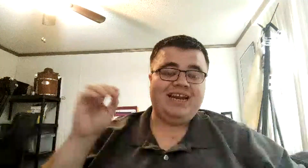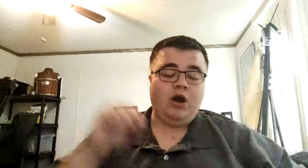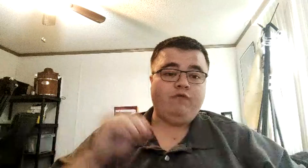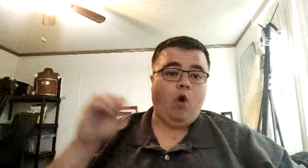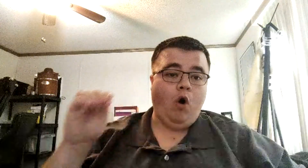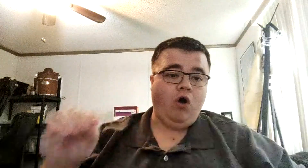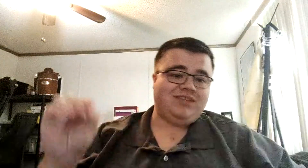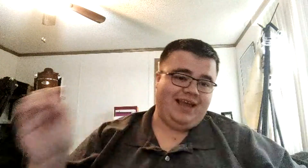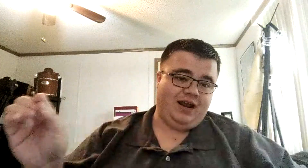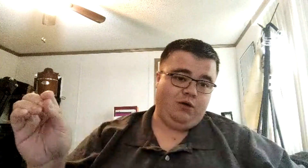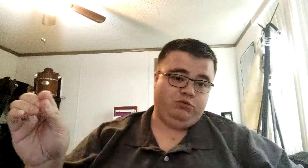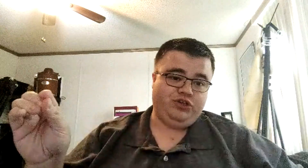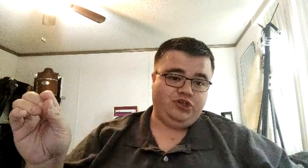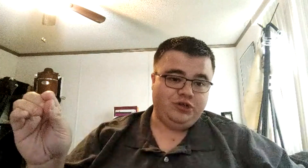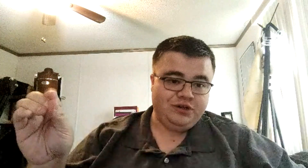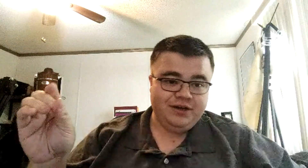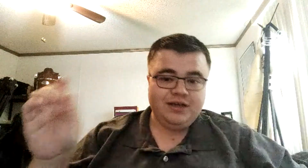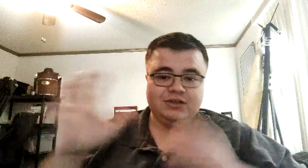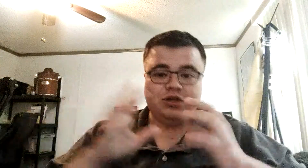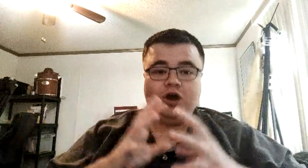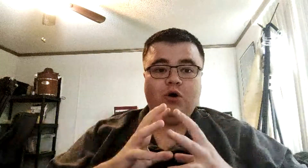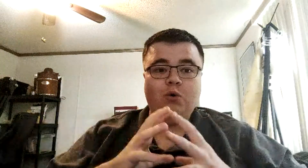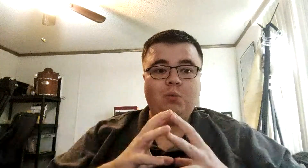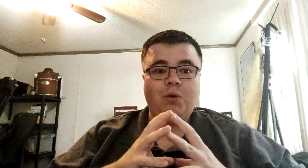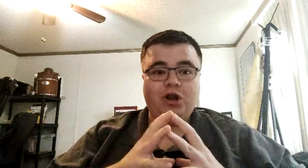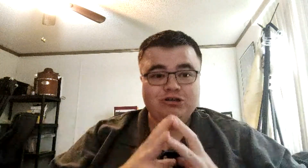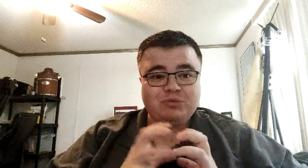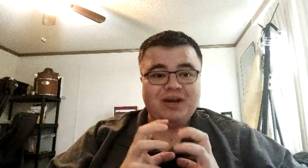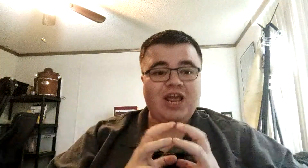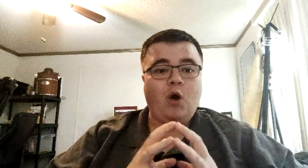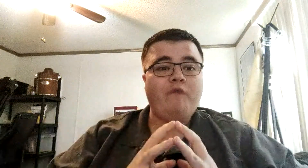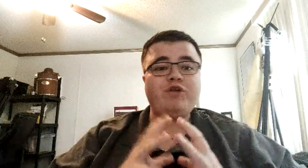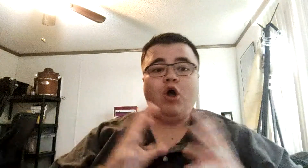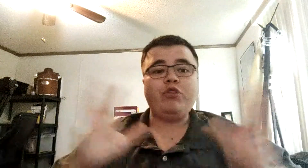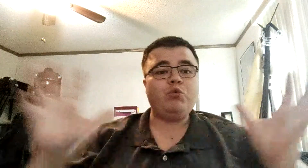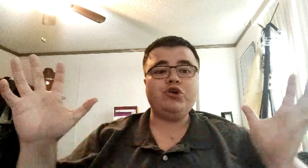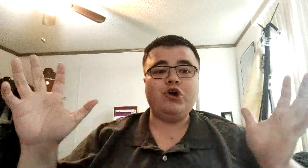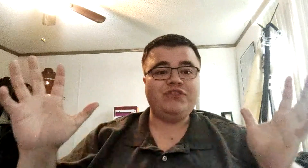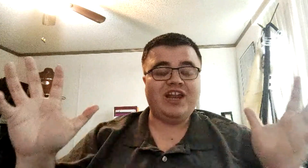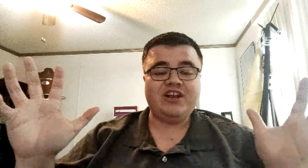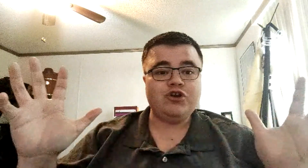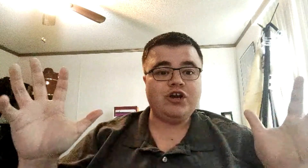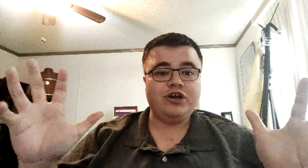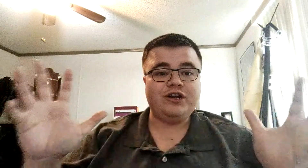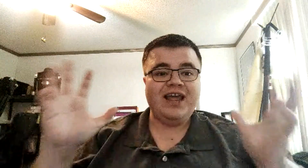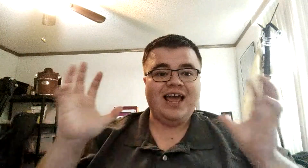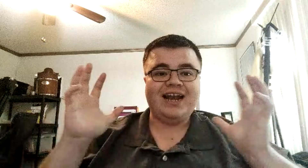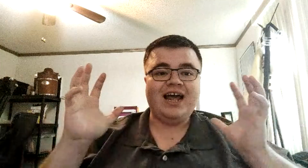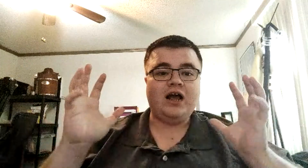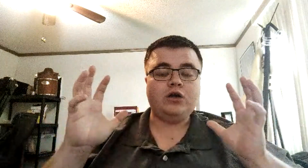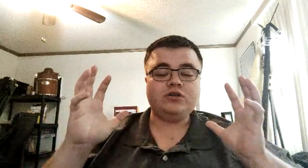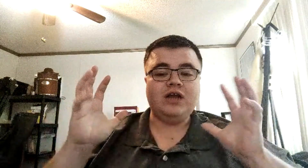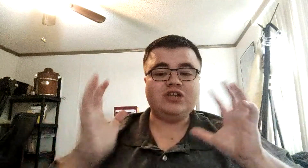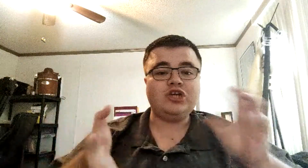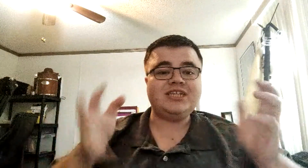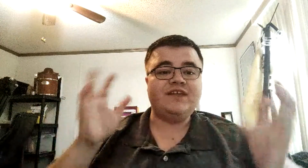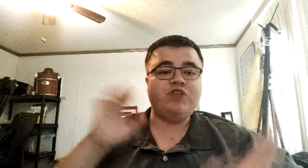of all side language. So usually overall the world that learn and adjust of the